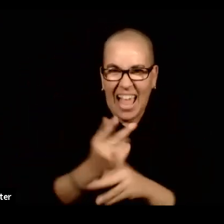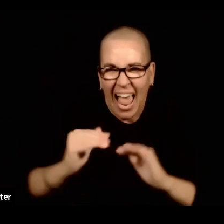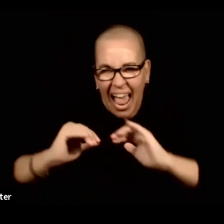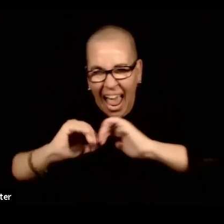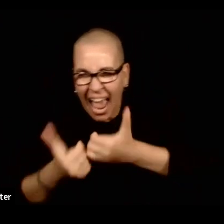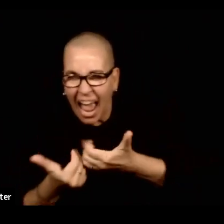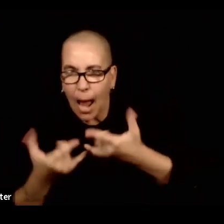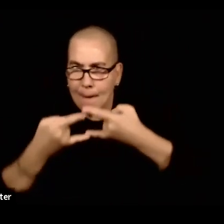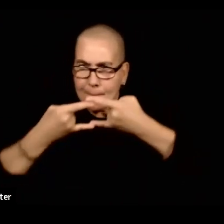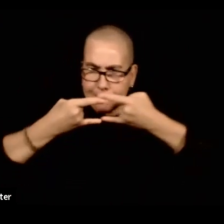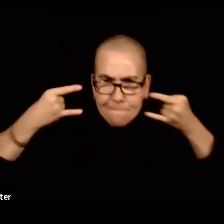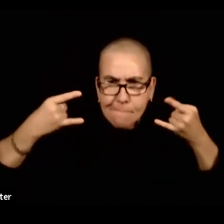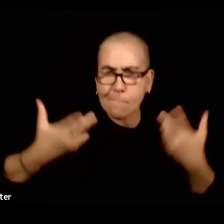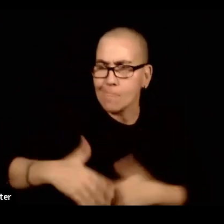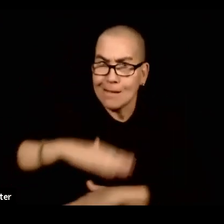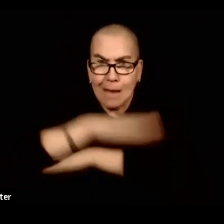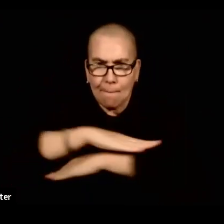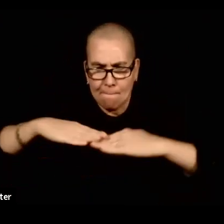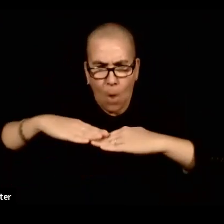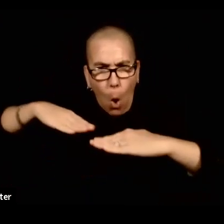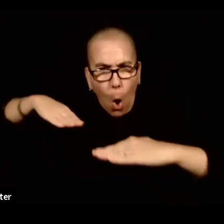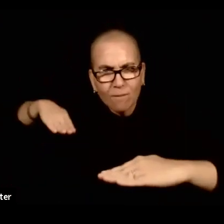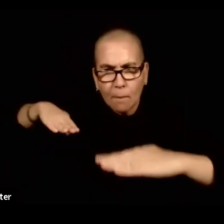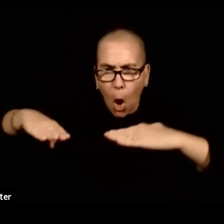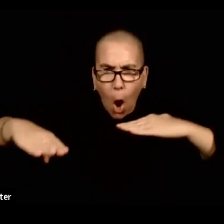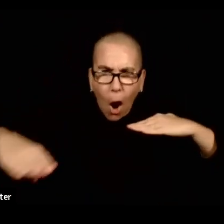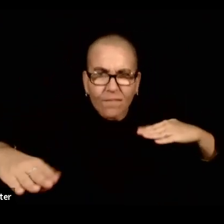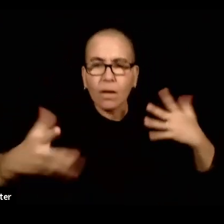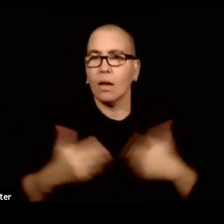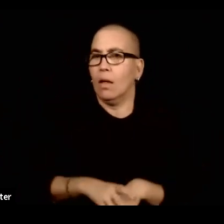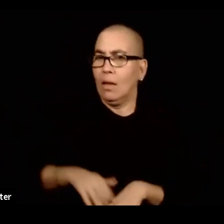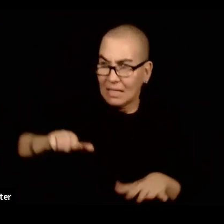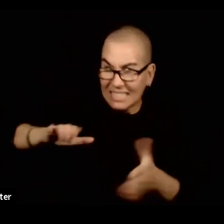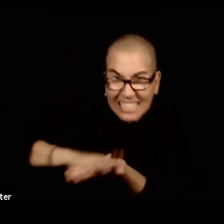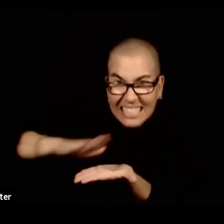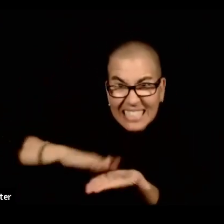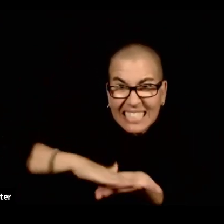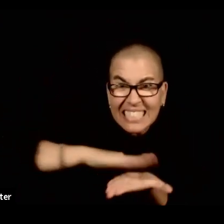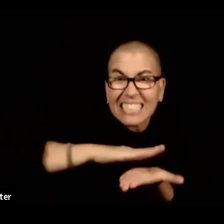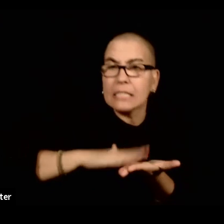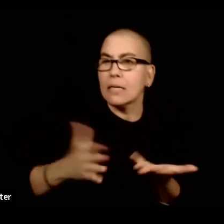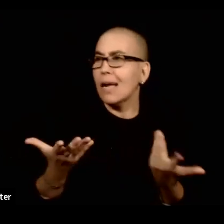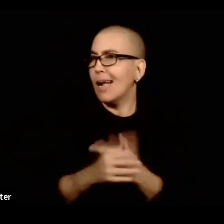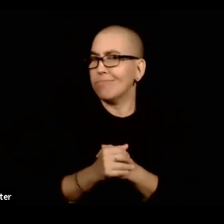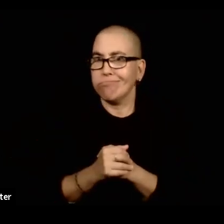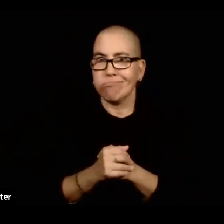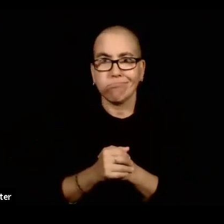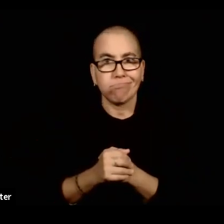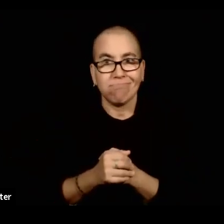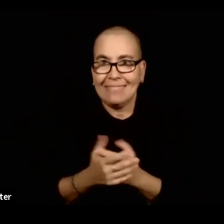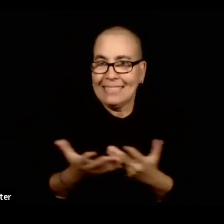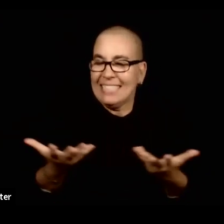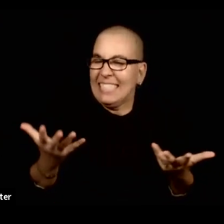as knowledge increases, that those recommendations could change from everything that we know to